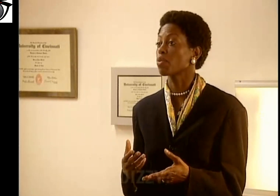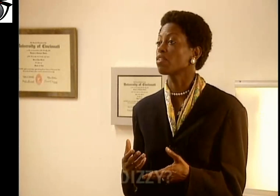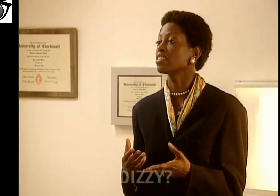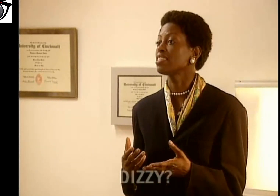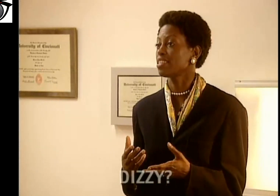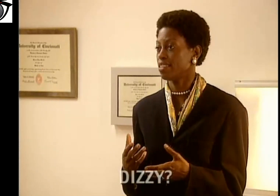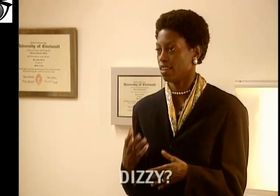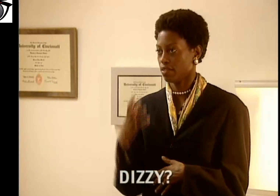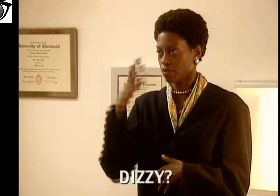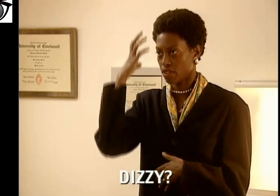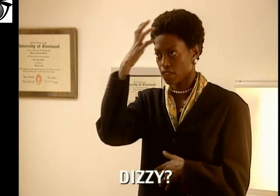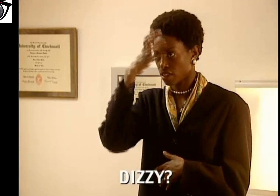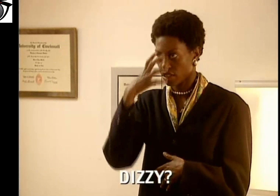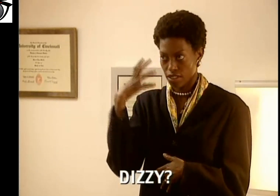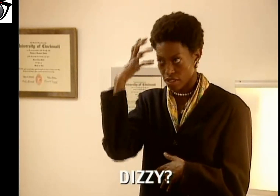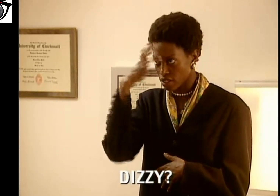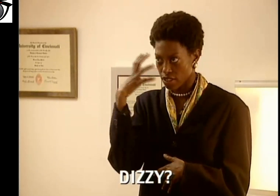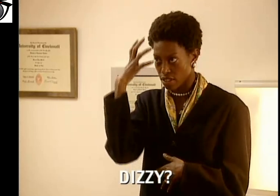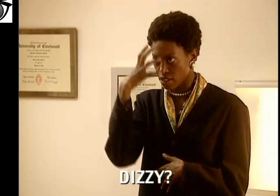For example, dizzy